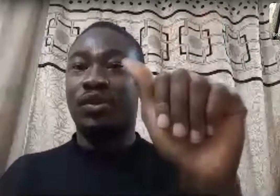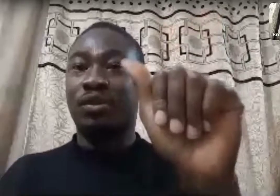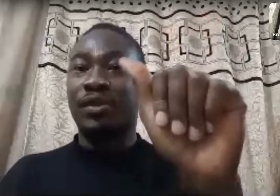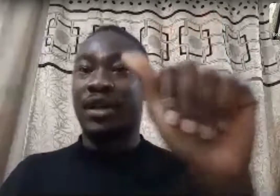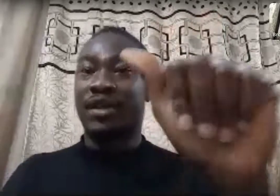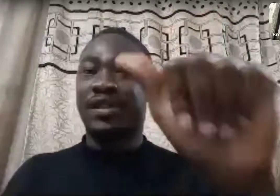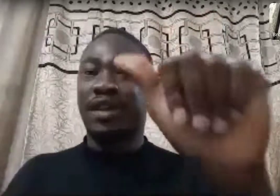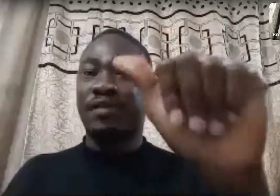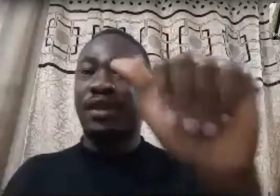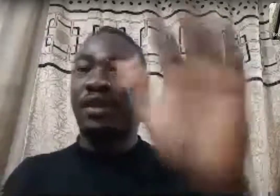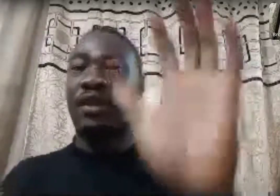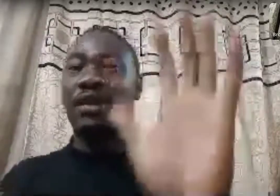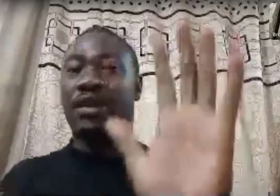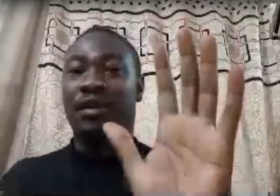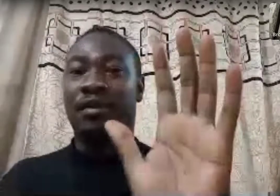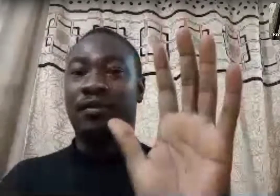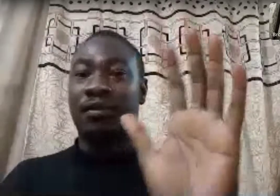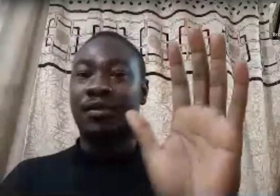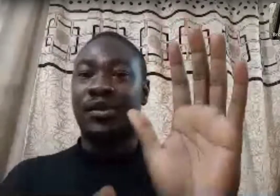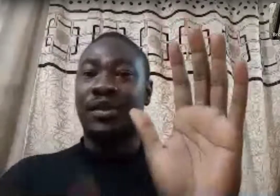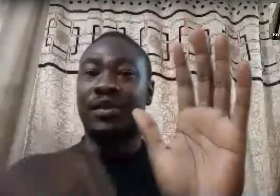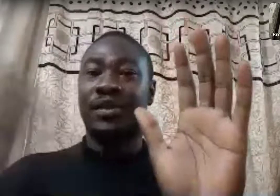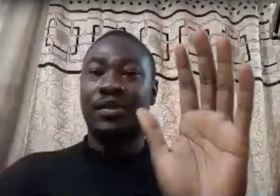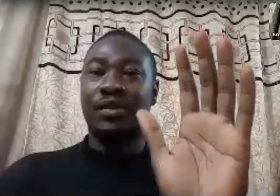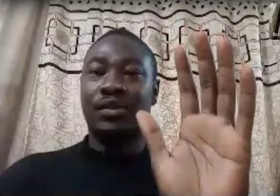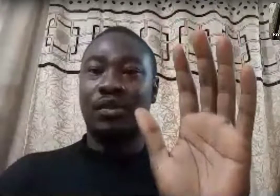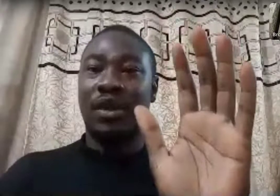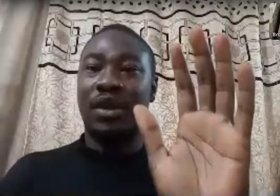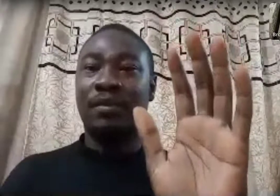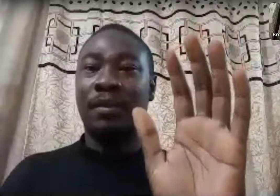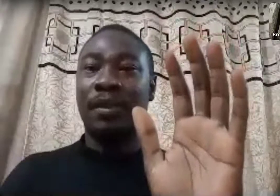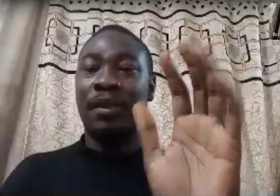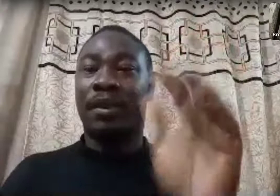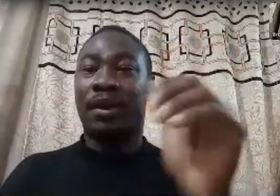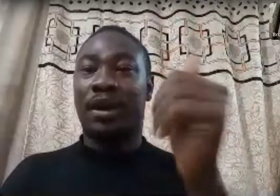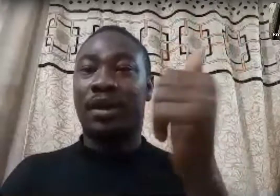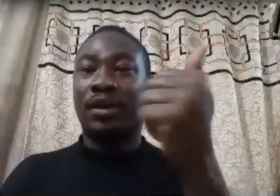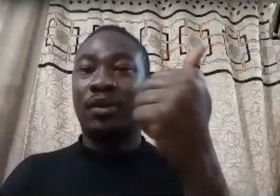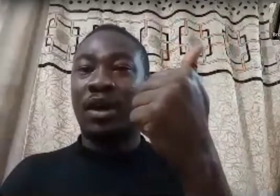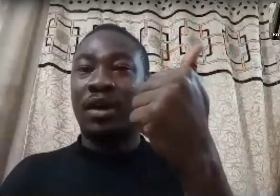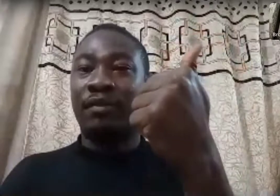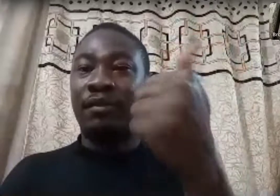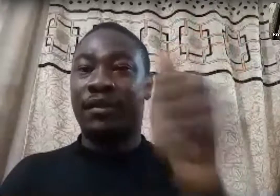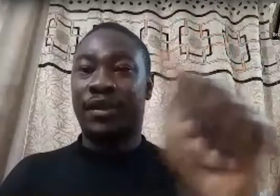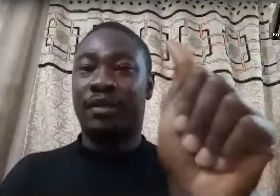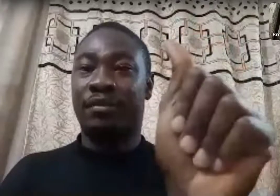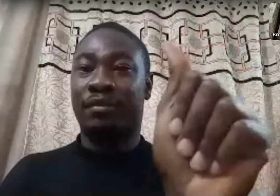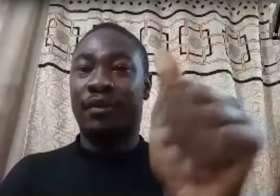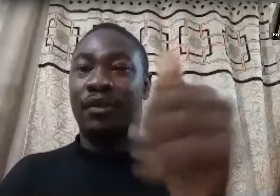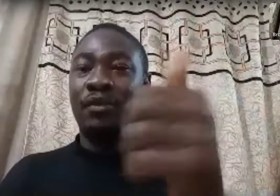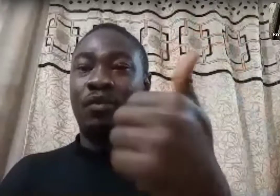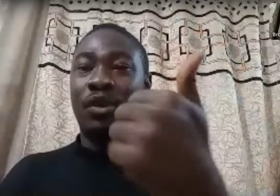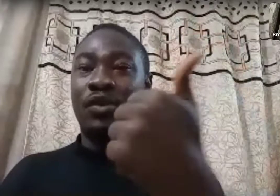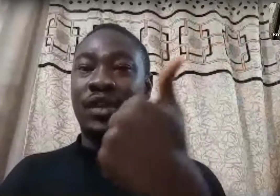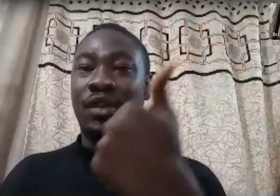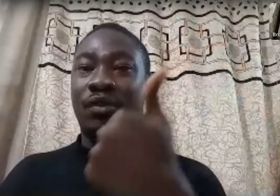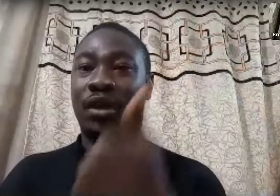finger from 6 to 9. And you have 10, where you sign your A facing you, then